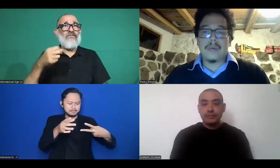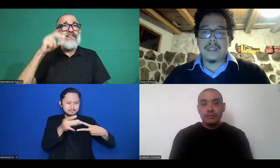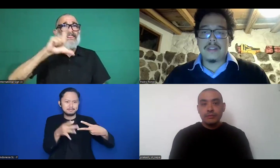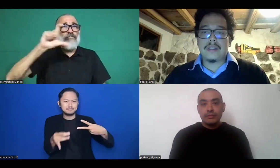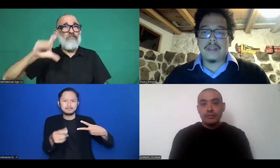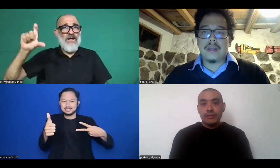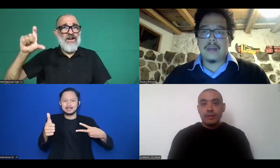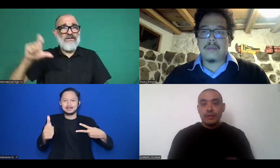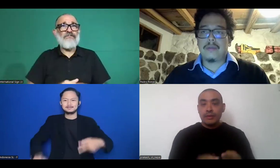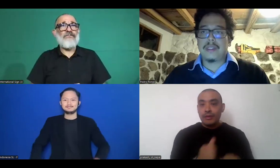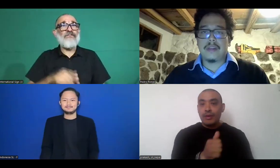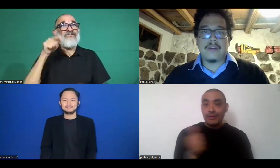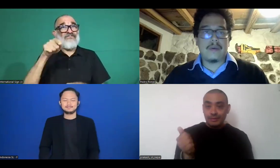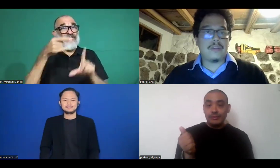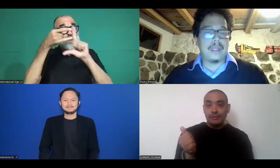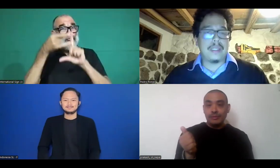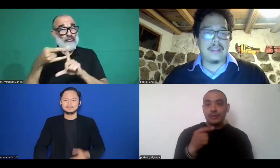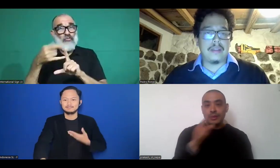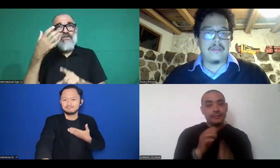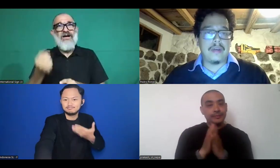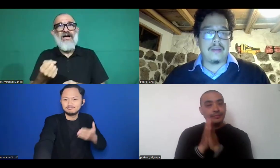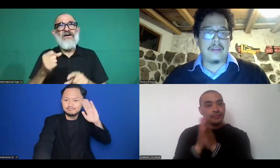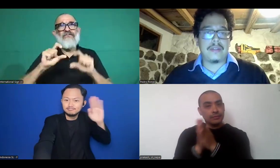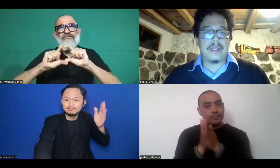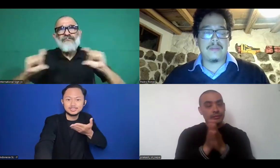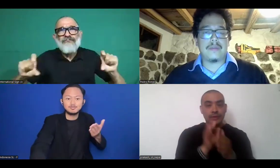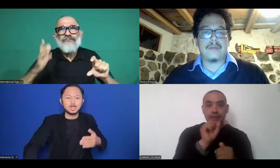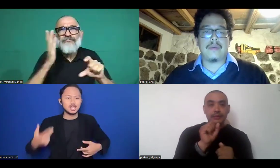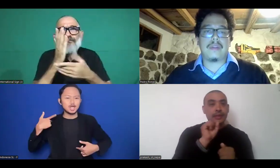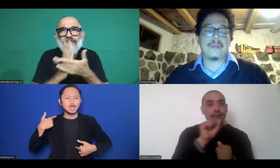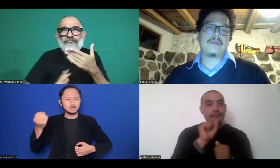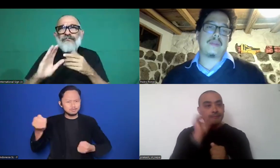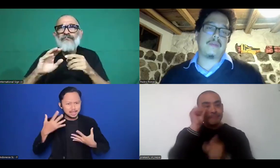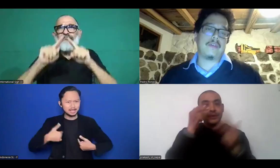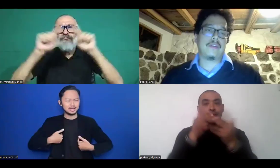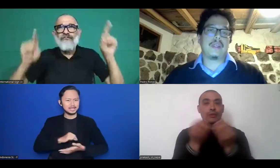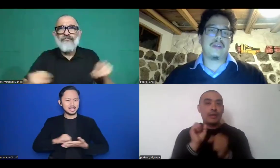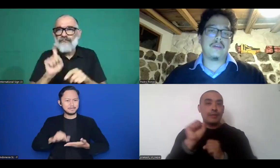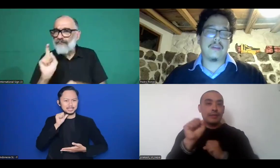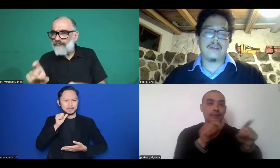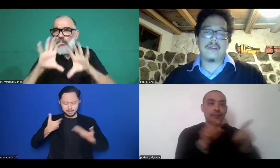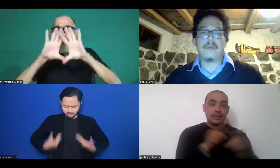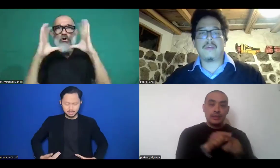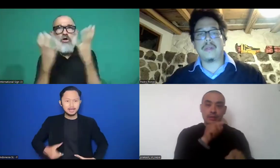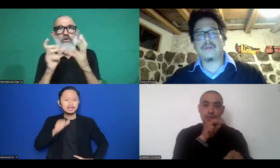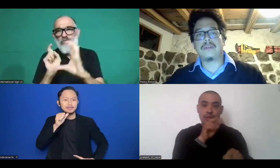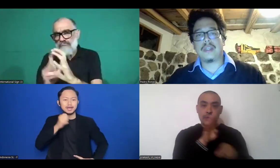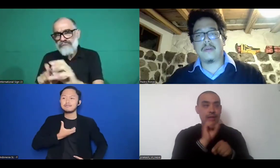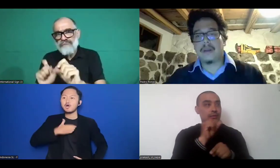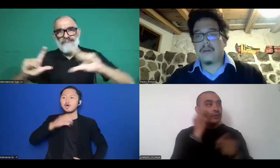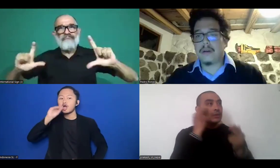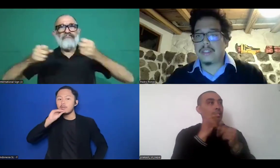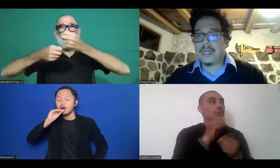Also, please, I would like to ask everyone to please identify themselves when before speaking. We will be also